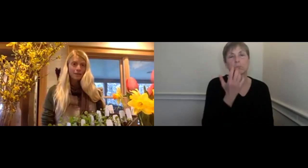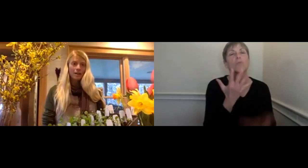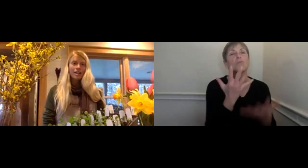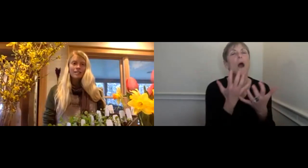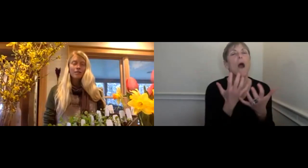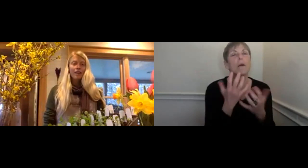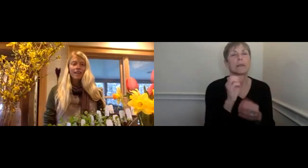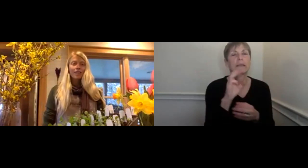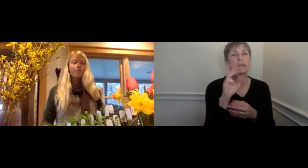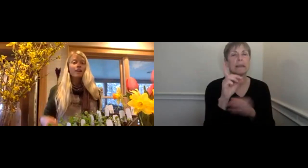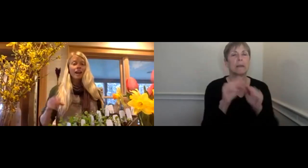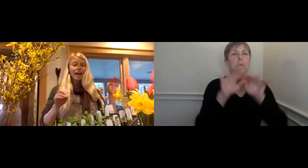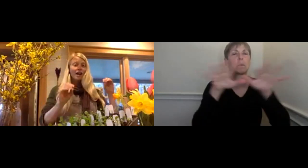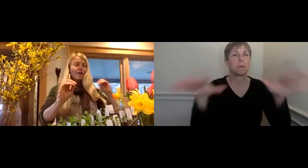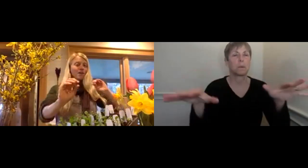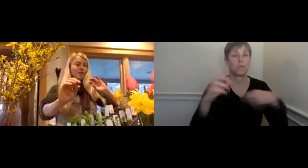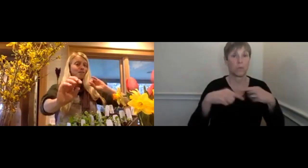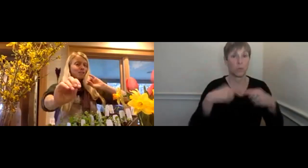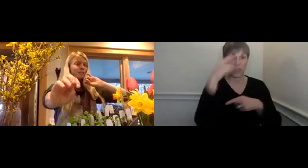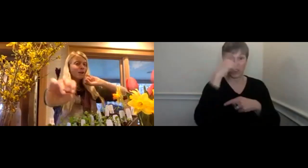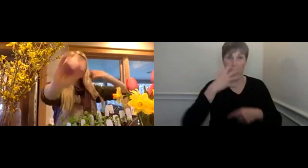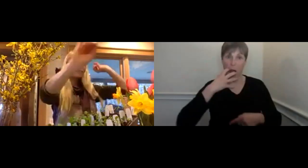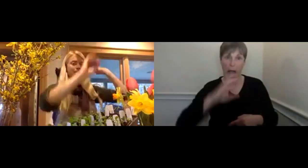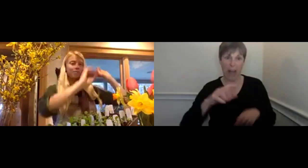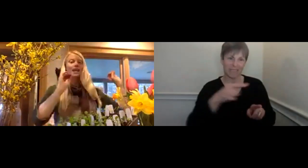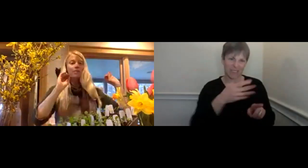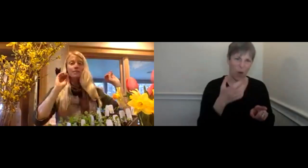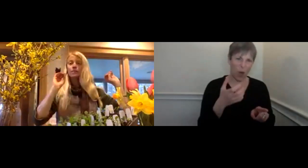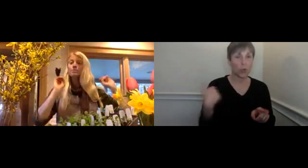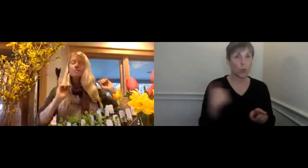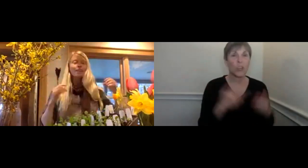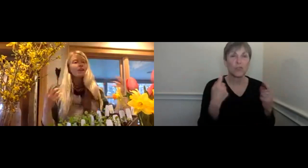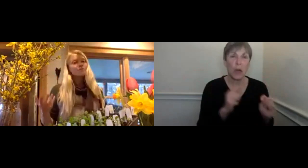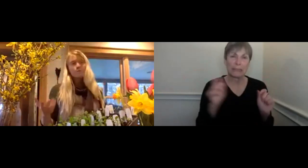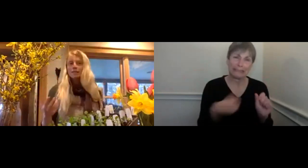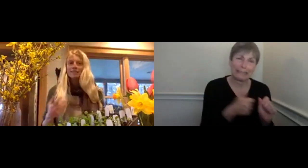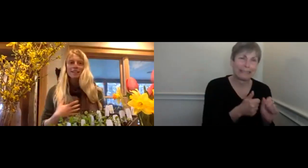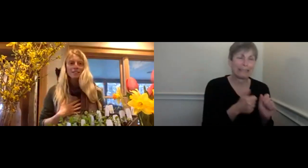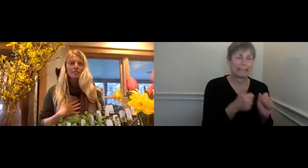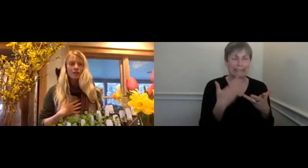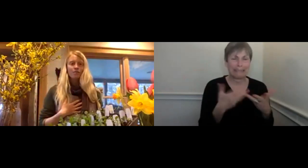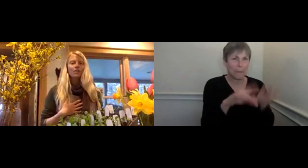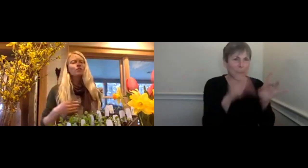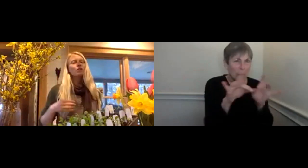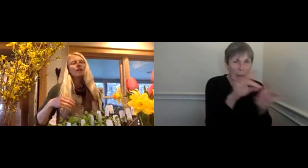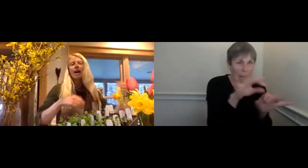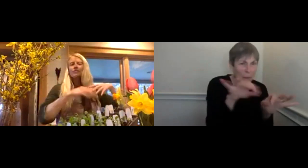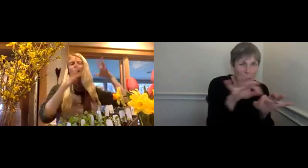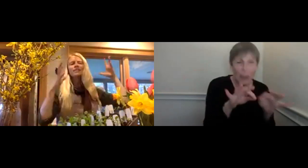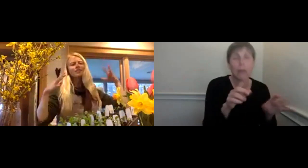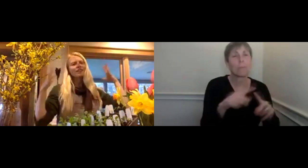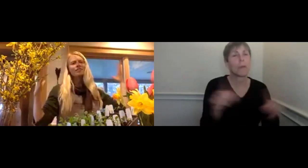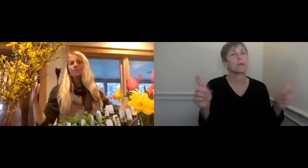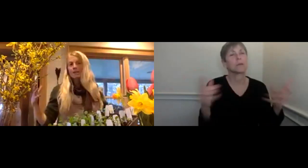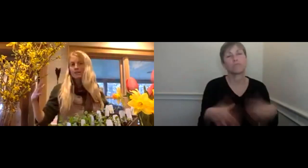of summer. So we find that no matter how much we are pinching back that basil, that we succession sow just so we have